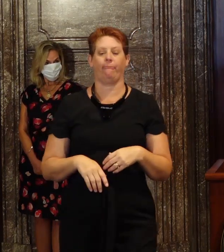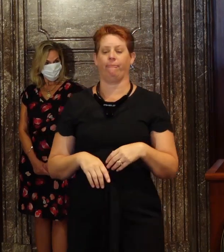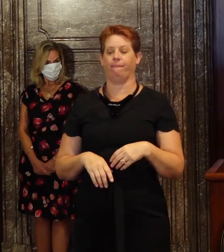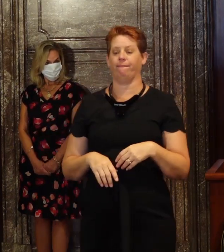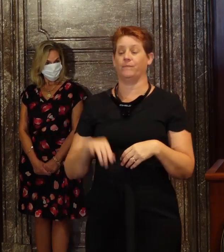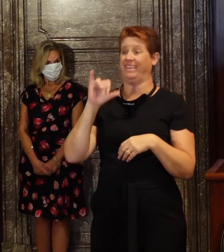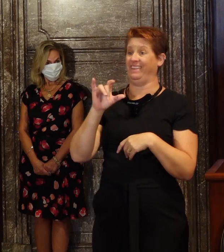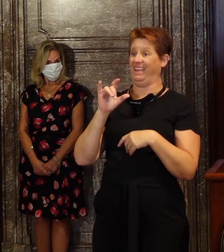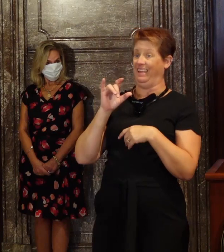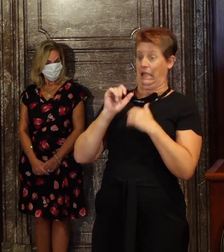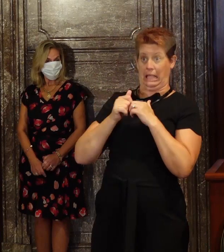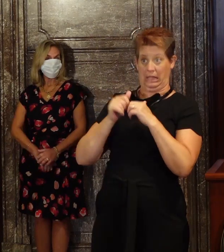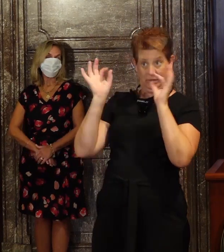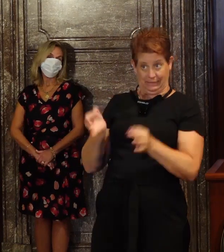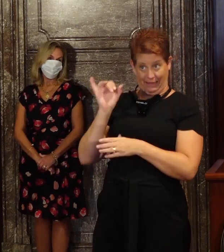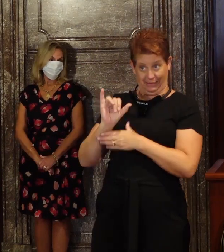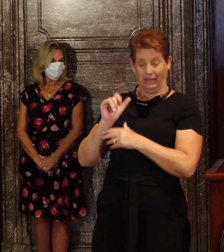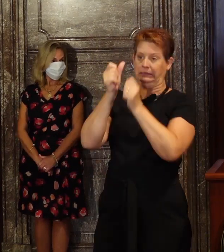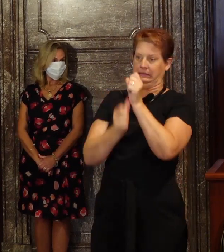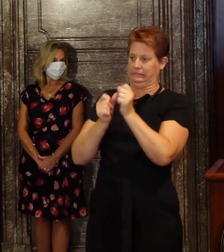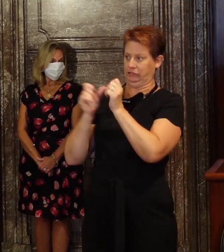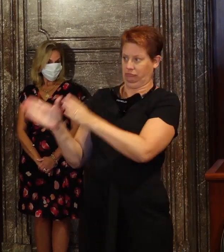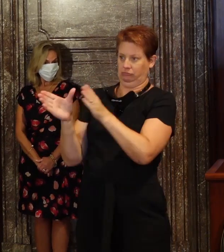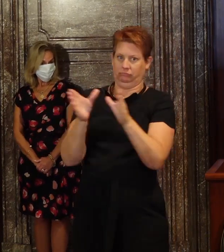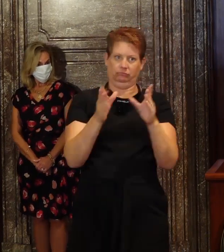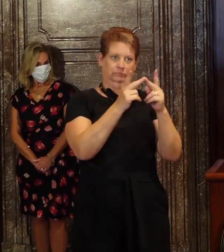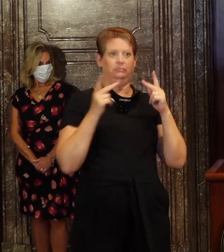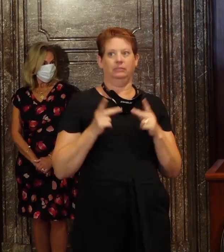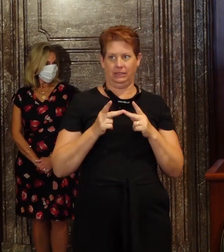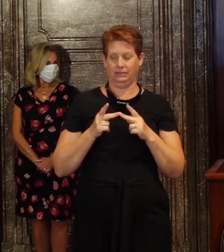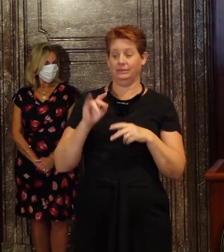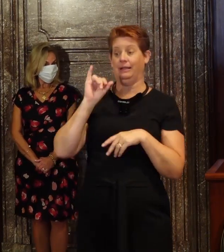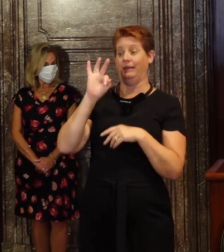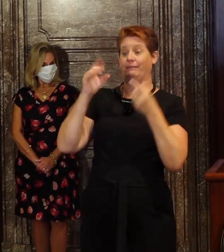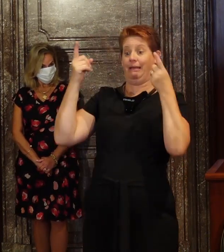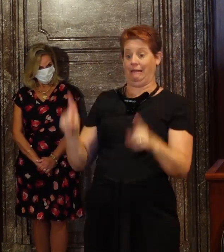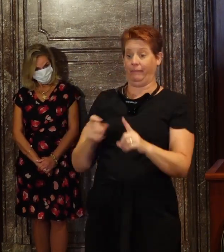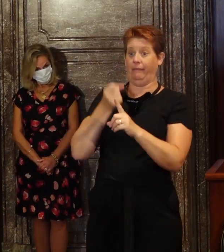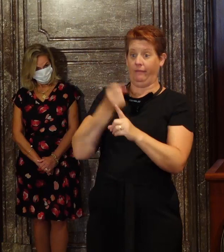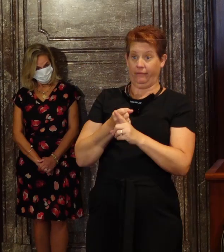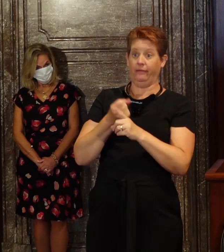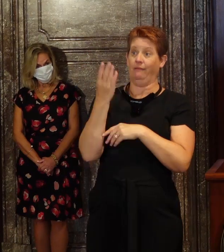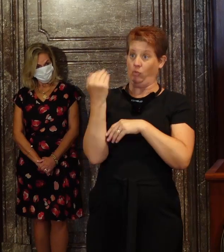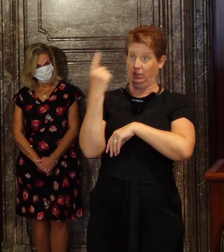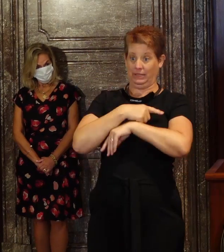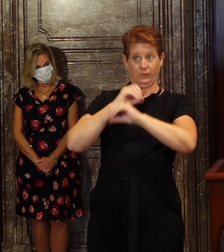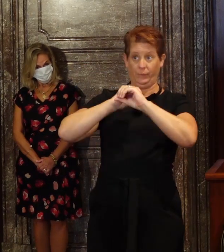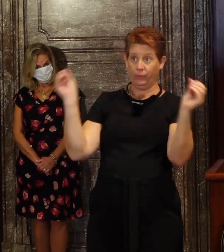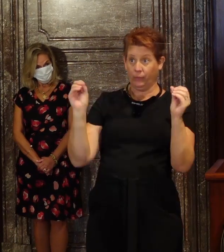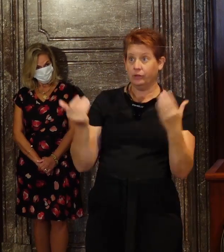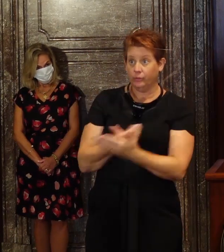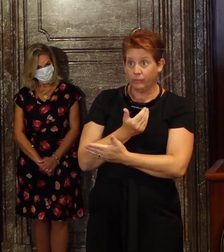be determined by the number of cases in the facility. If we can ever get to a point where we've had no new cases for 14 days, then we